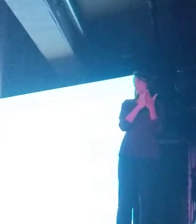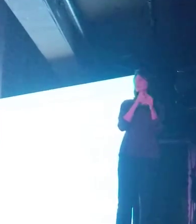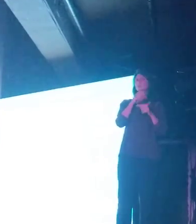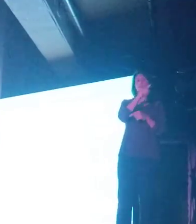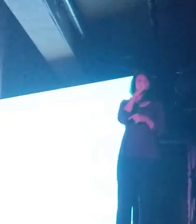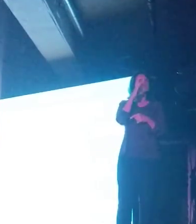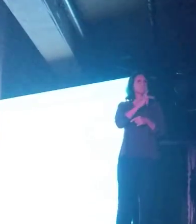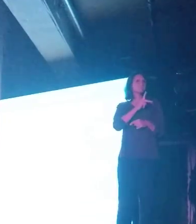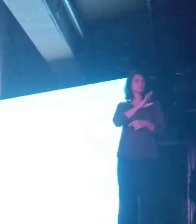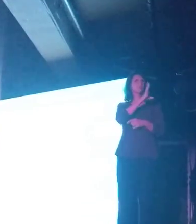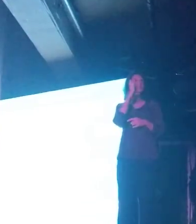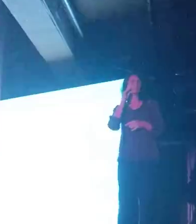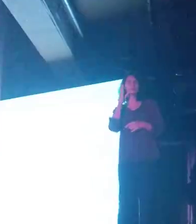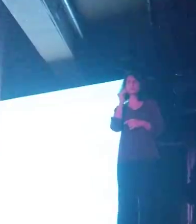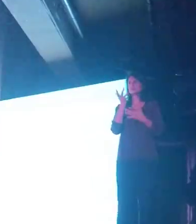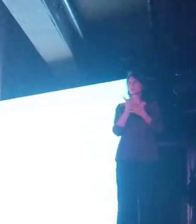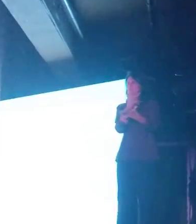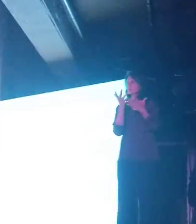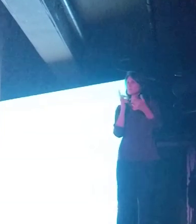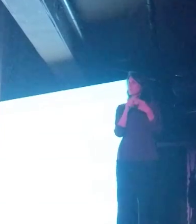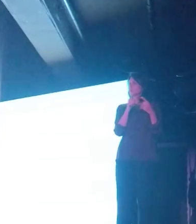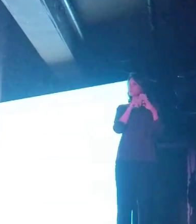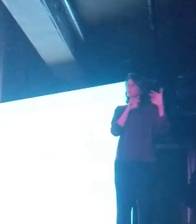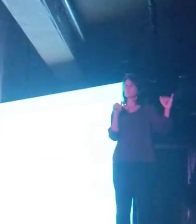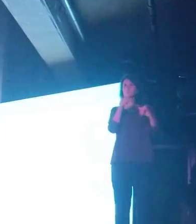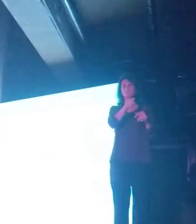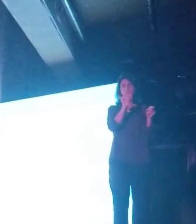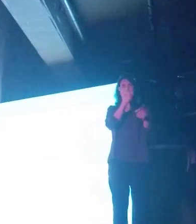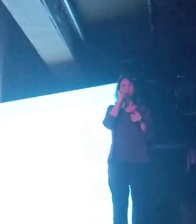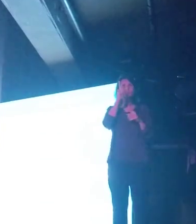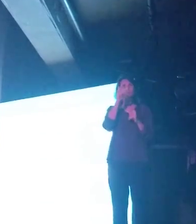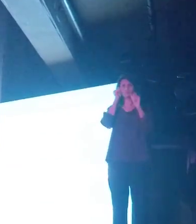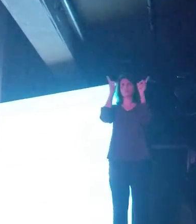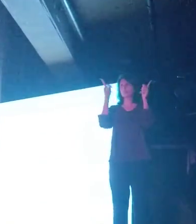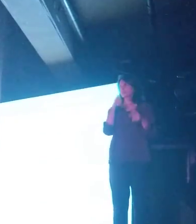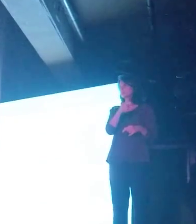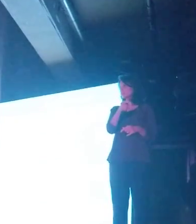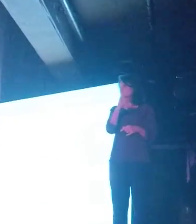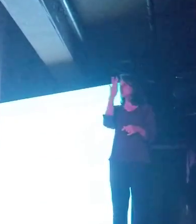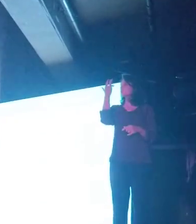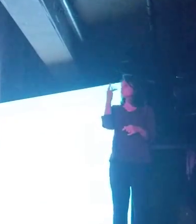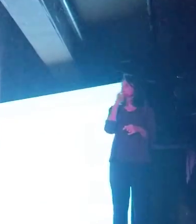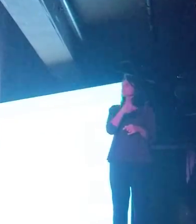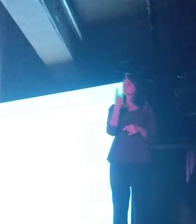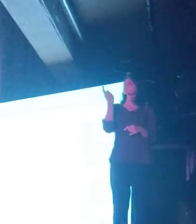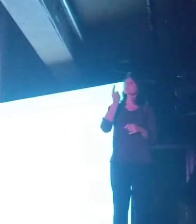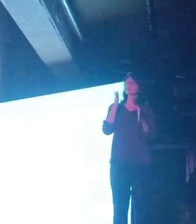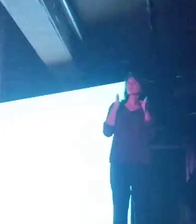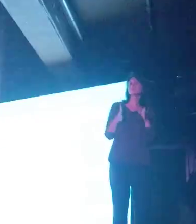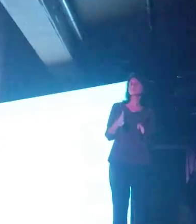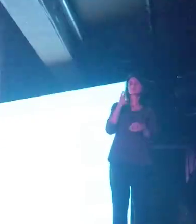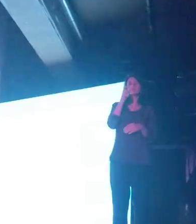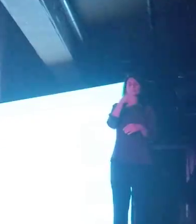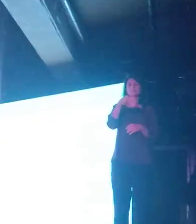but also how surprising it was that someone who was as not only